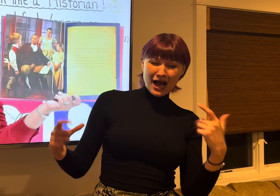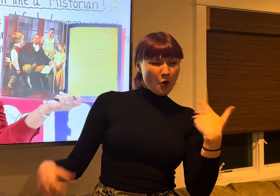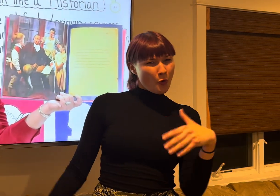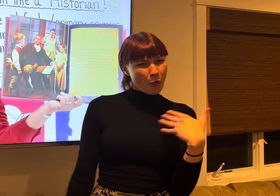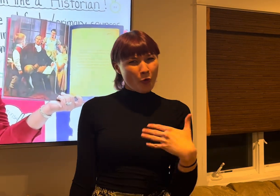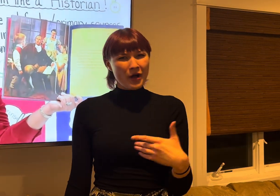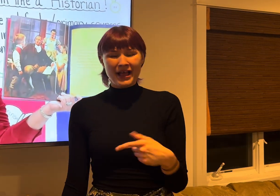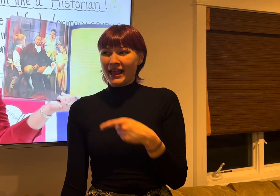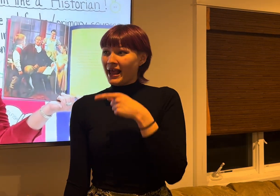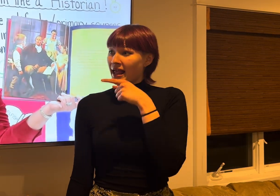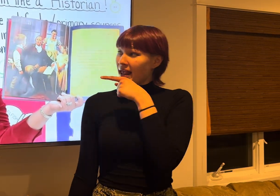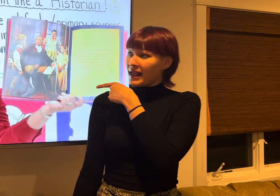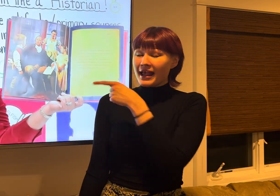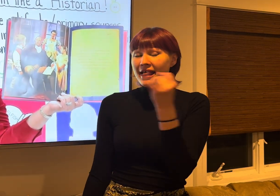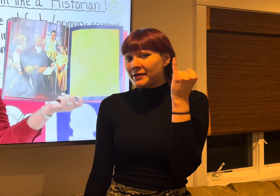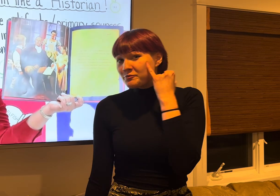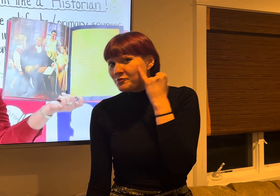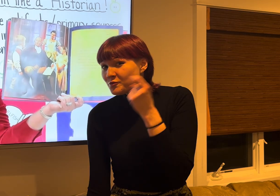word powerful?